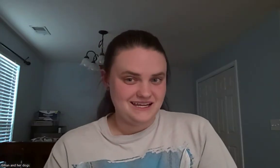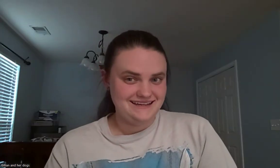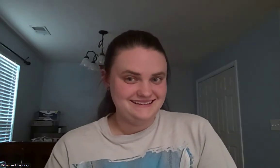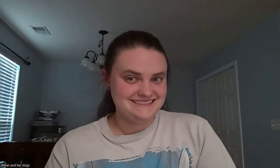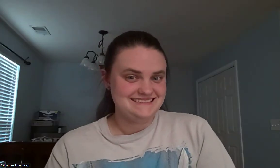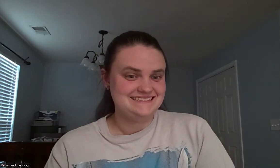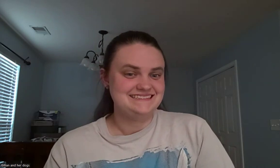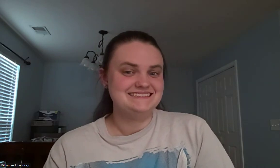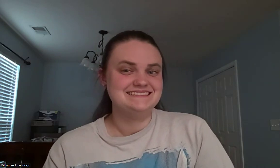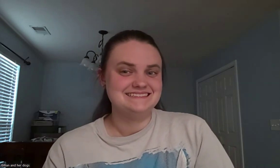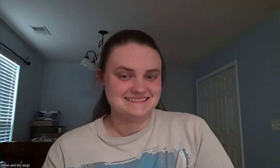3.